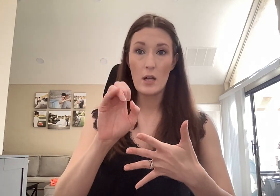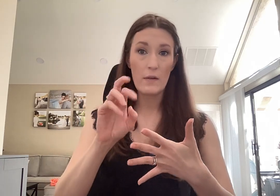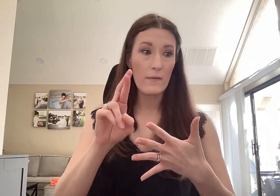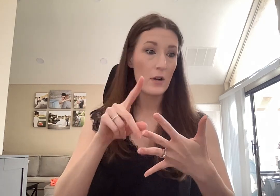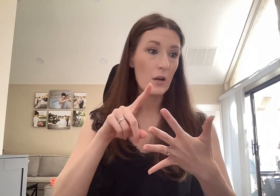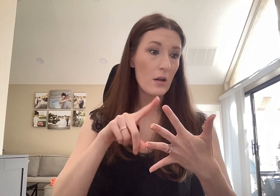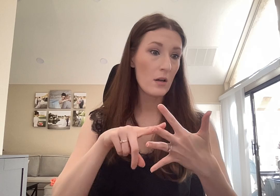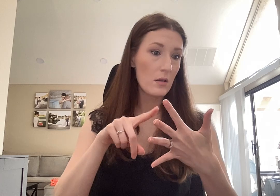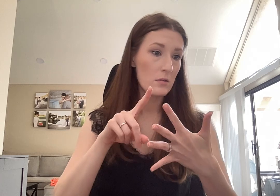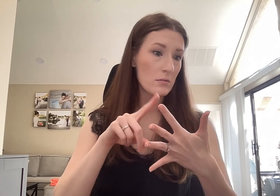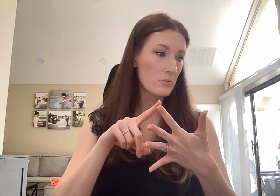Jennifer,